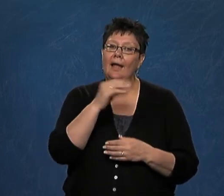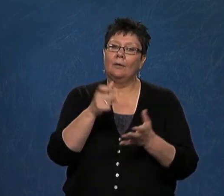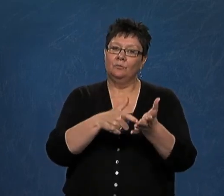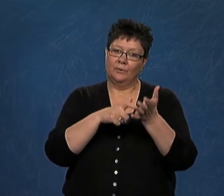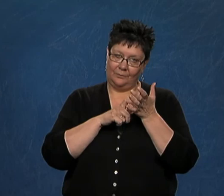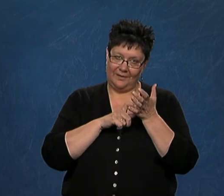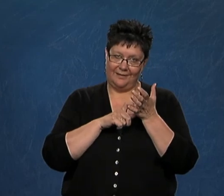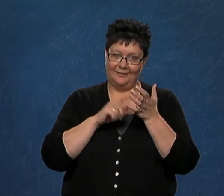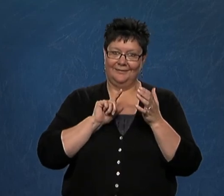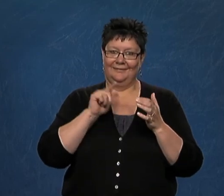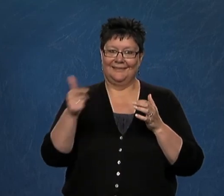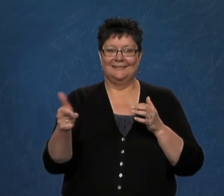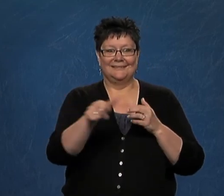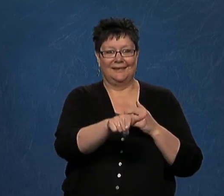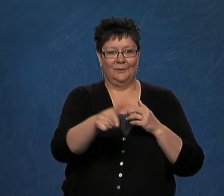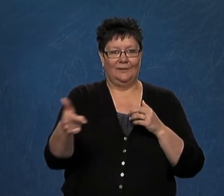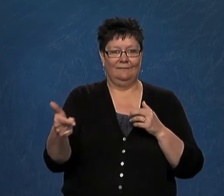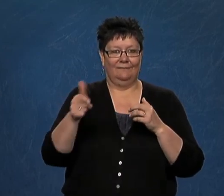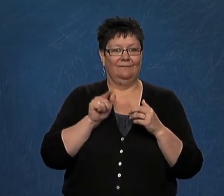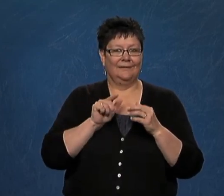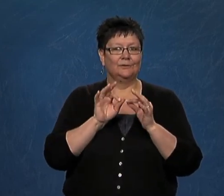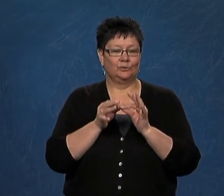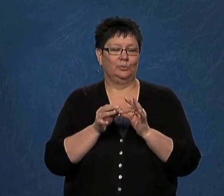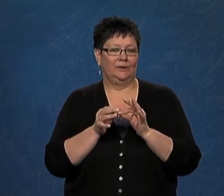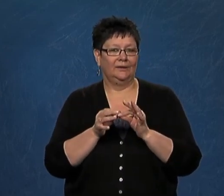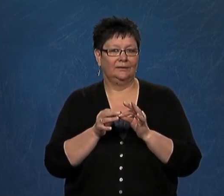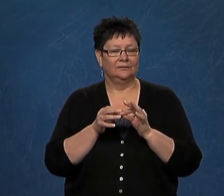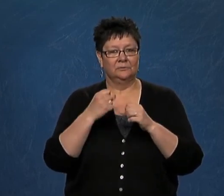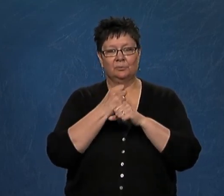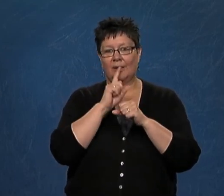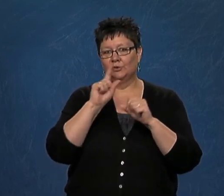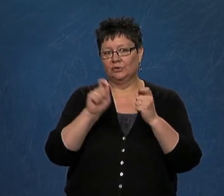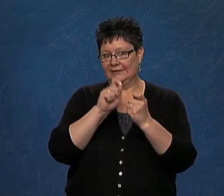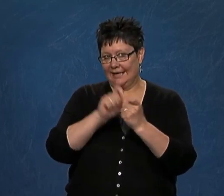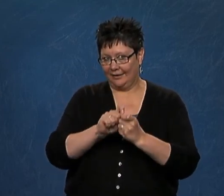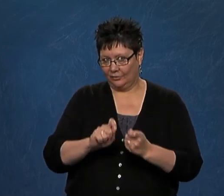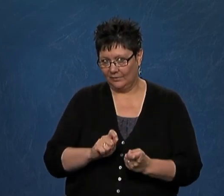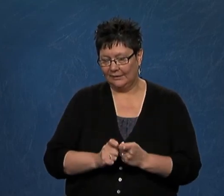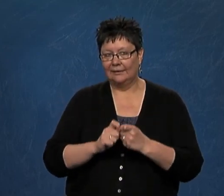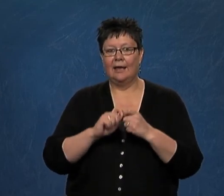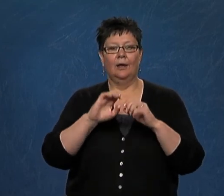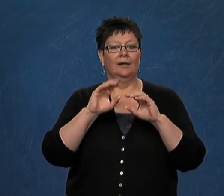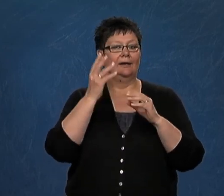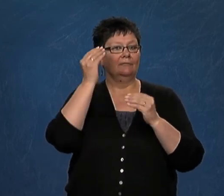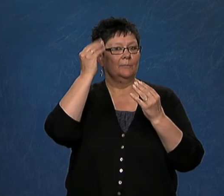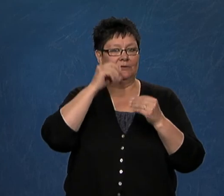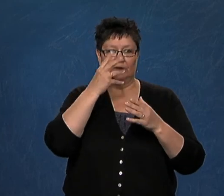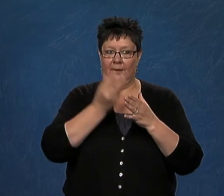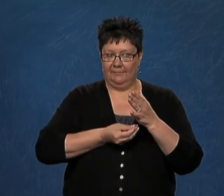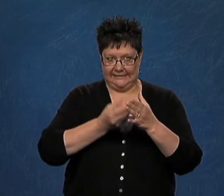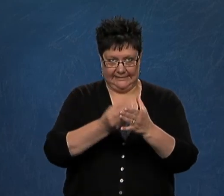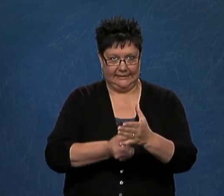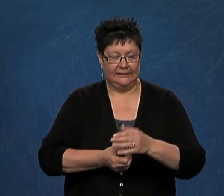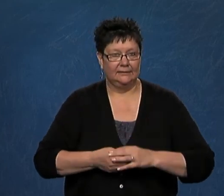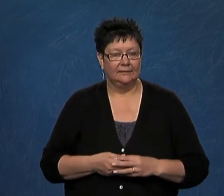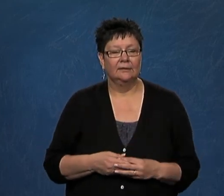share their name before they speak, and then they use consecutive interpreting to be sure it's accurate and that there was